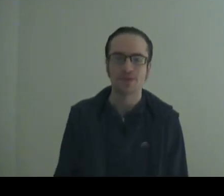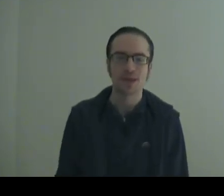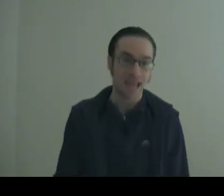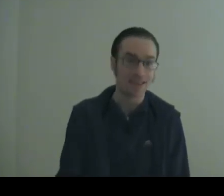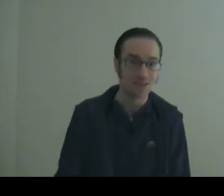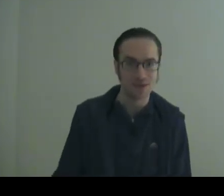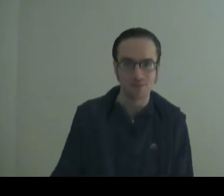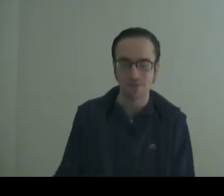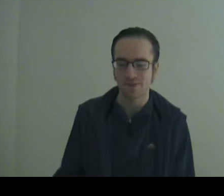thing. And then